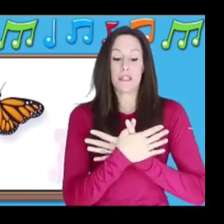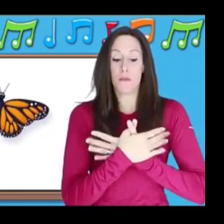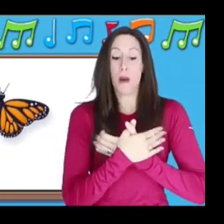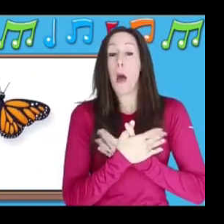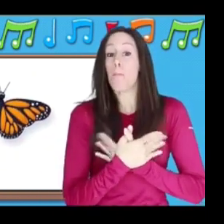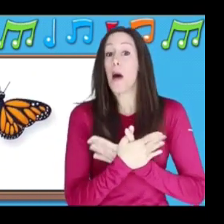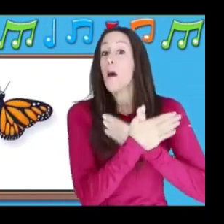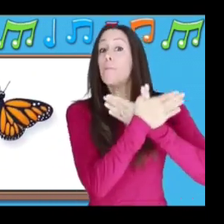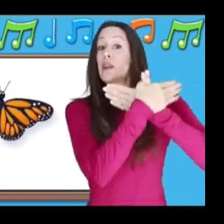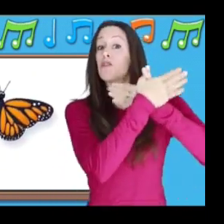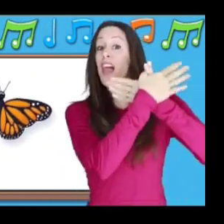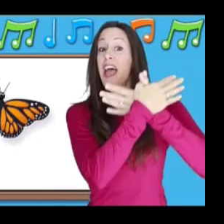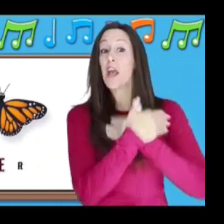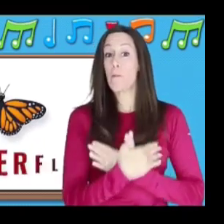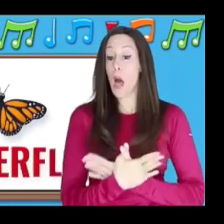for butterfly,